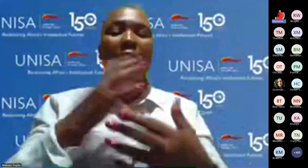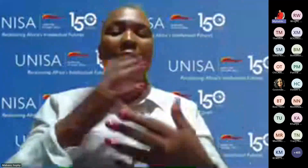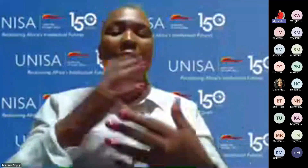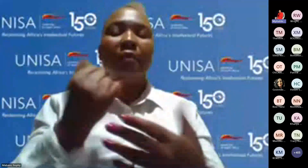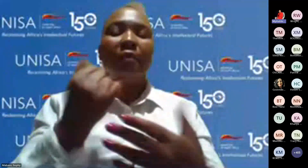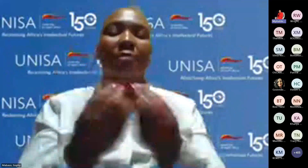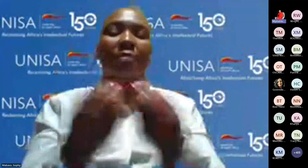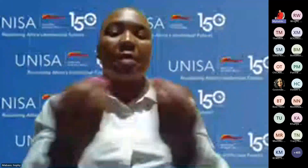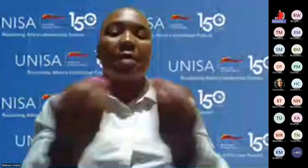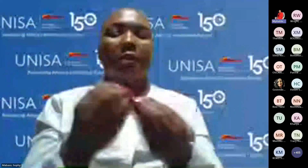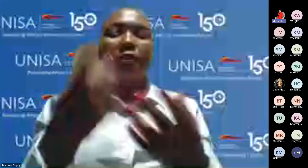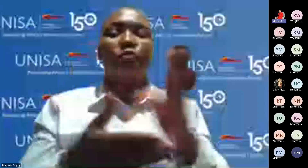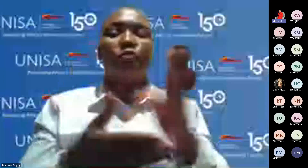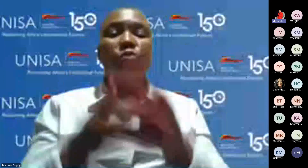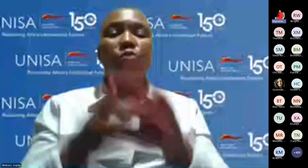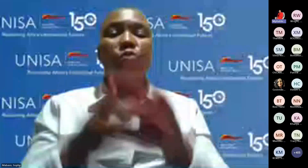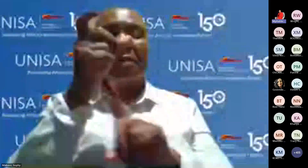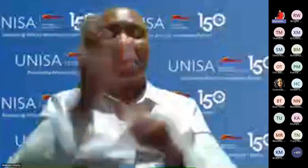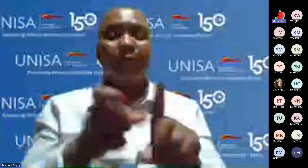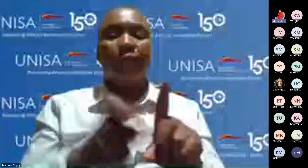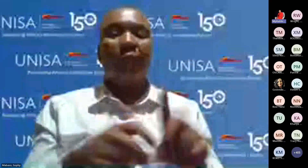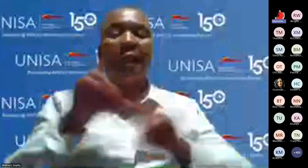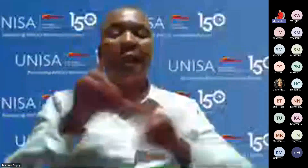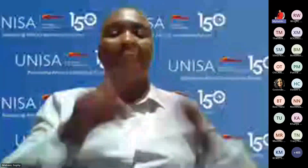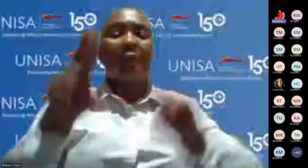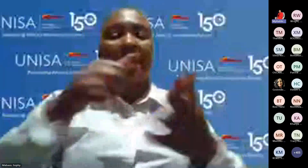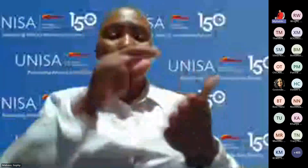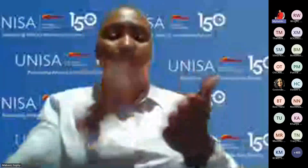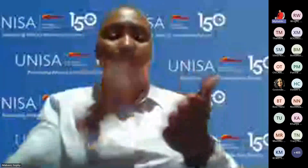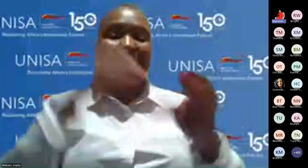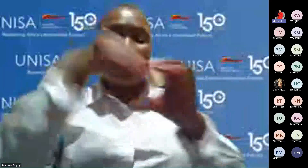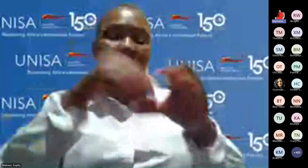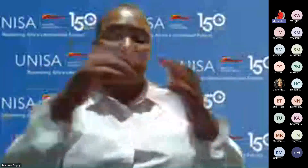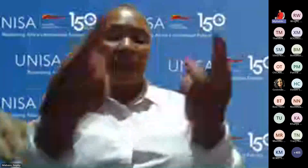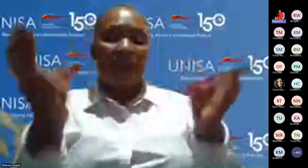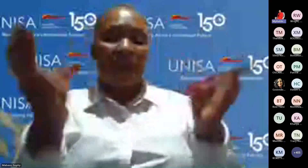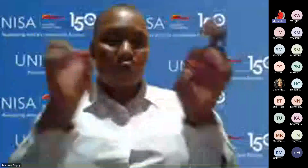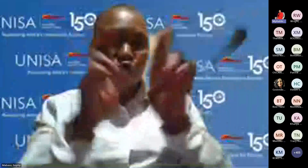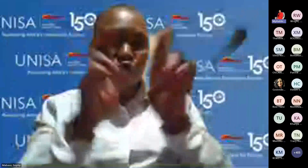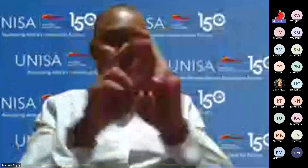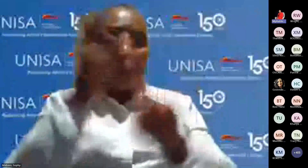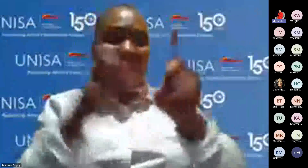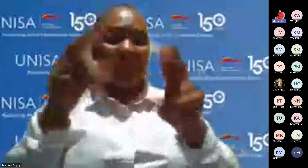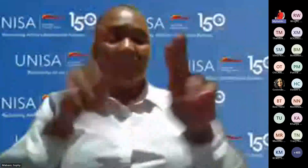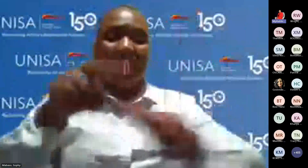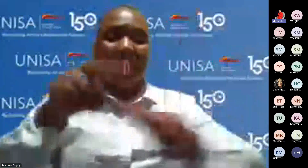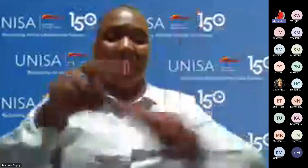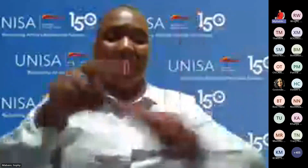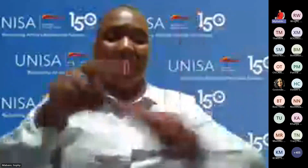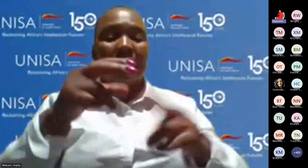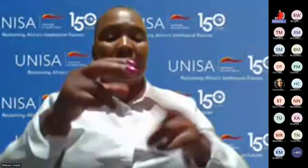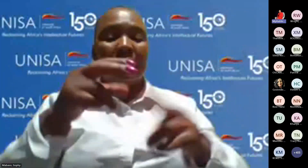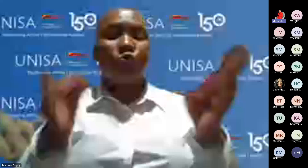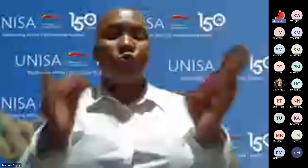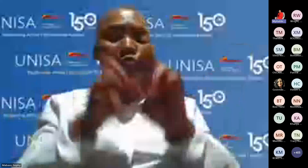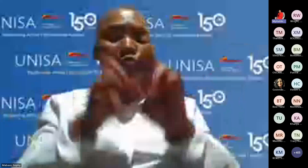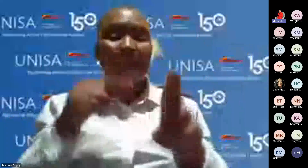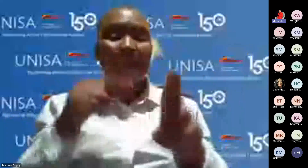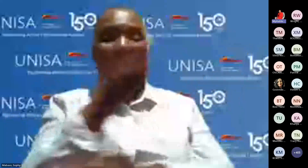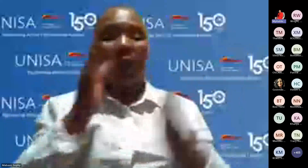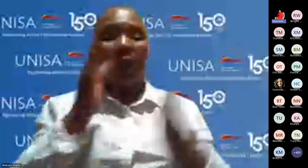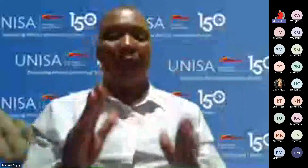to this person. Isn't it the invigilator in the room? If he or she is physical, you cannot take your